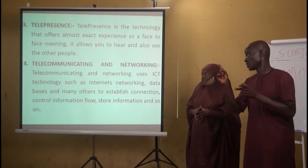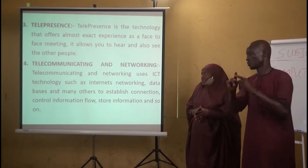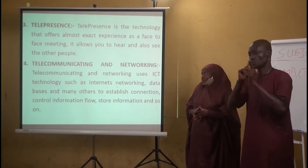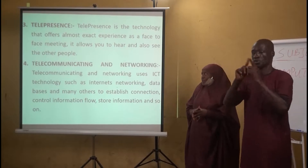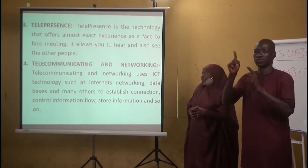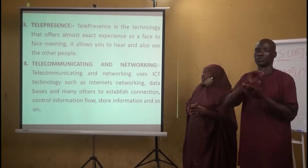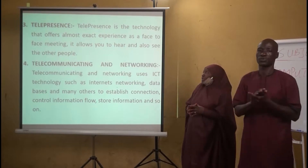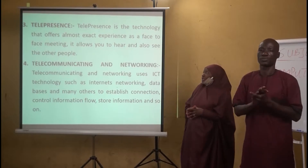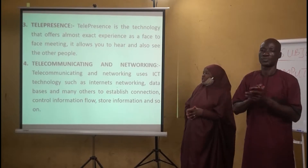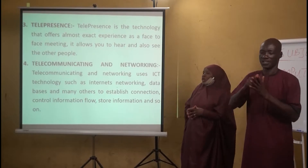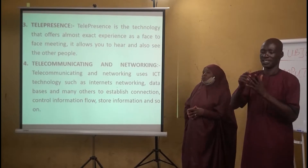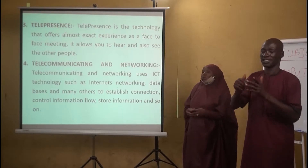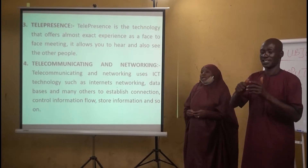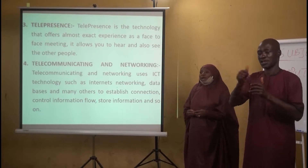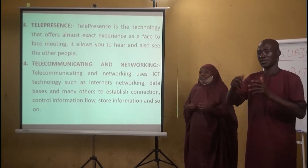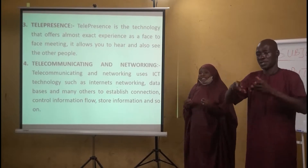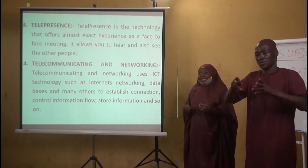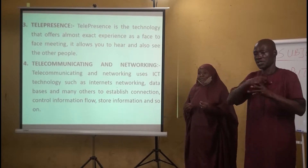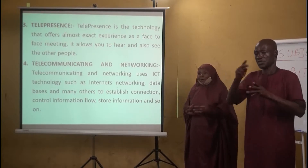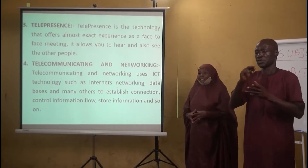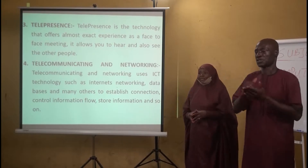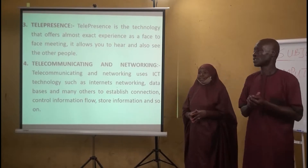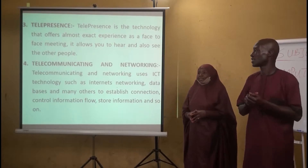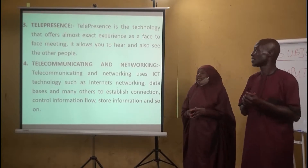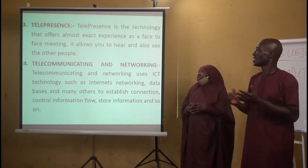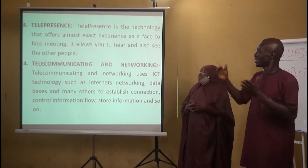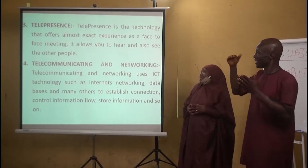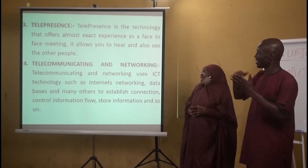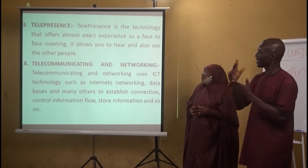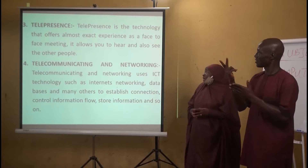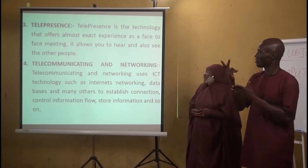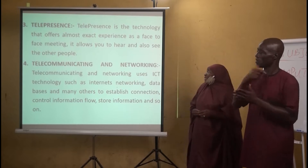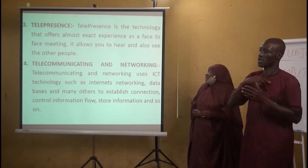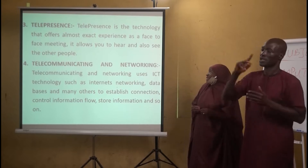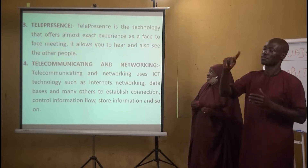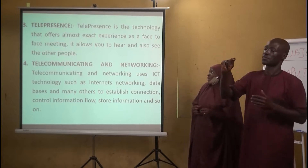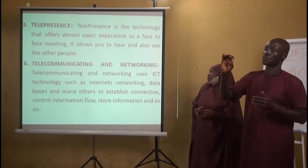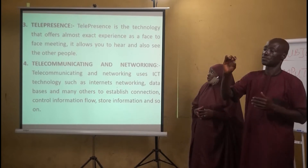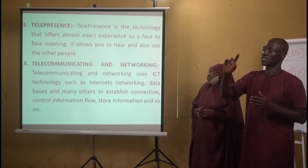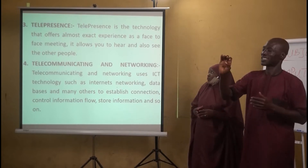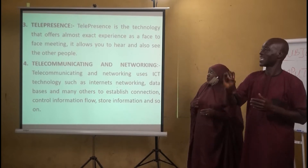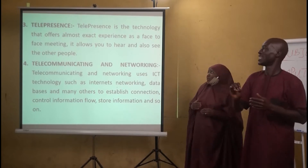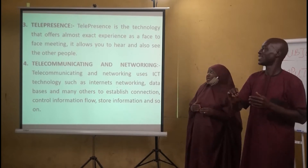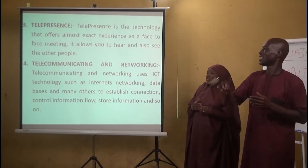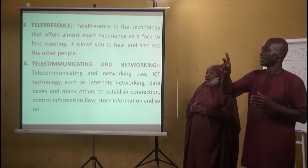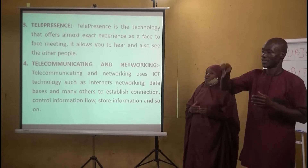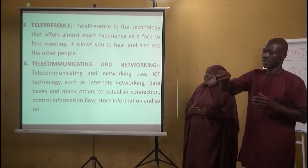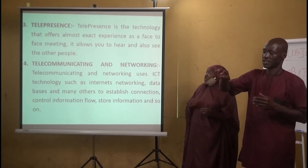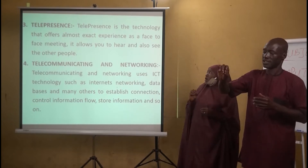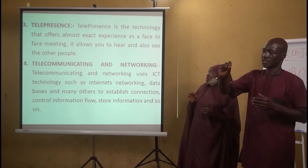ICT. The third, we have telepresence. The telepresence is the technology that offers